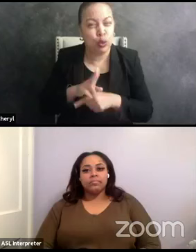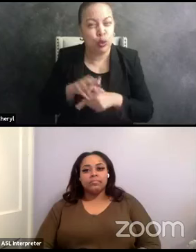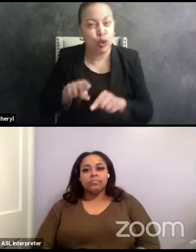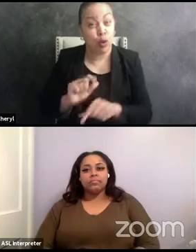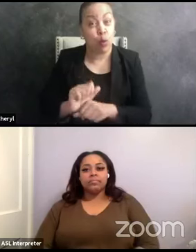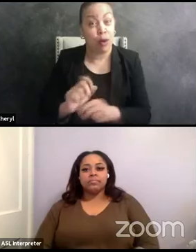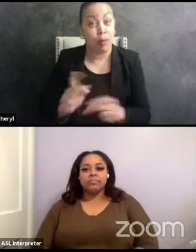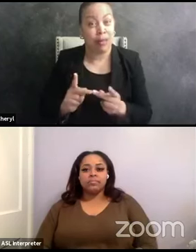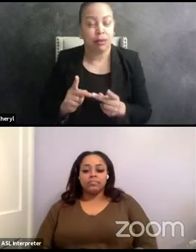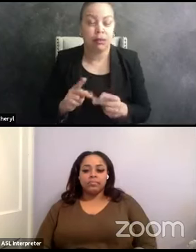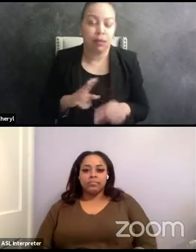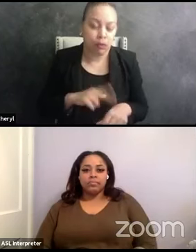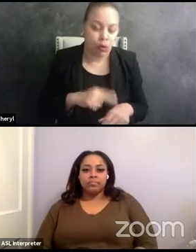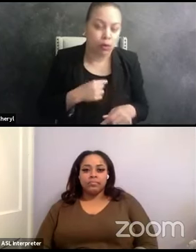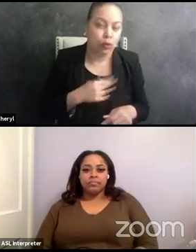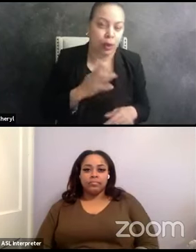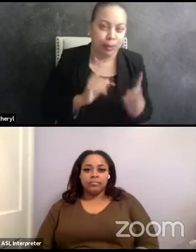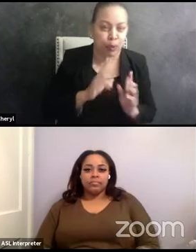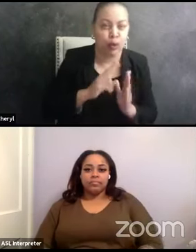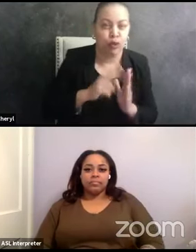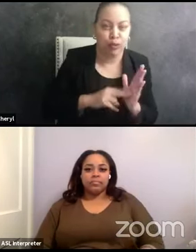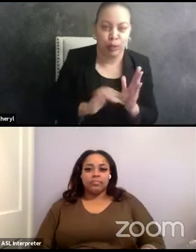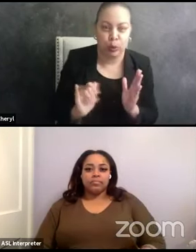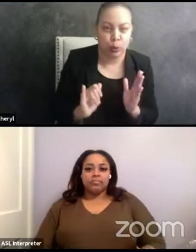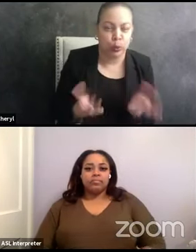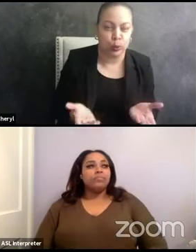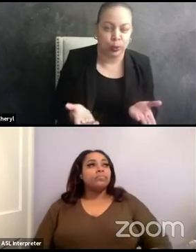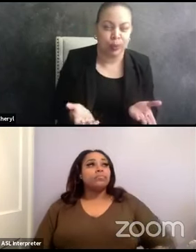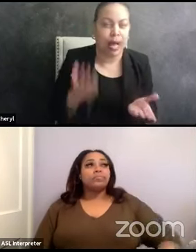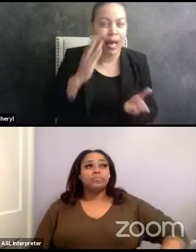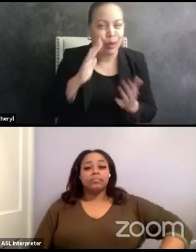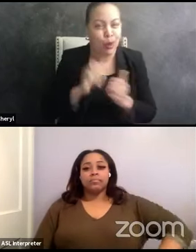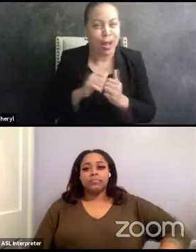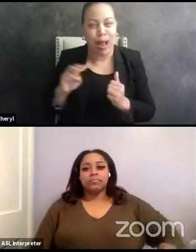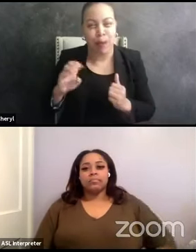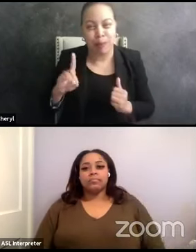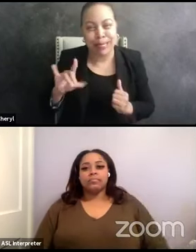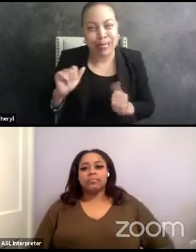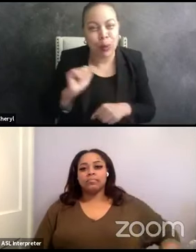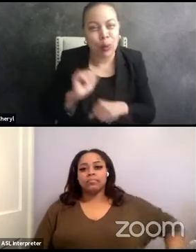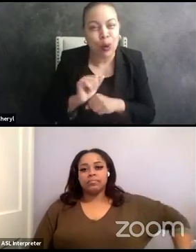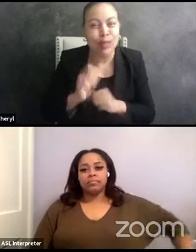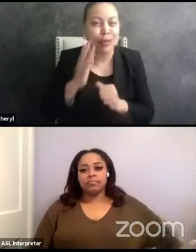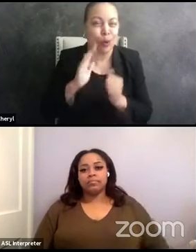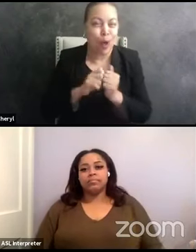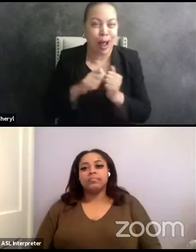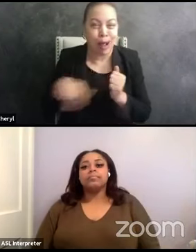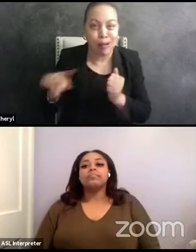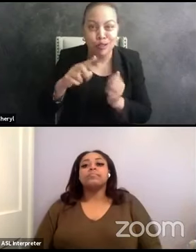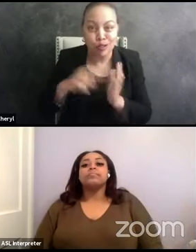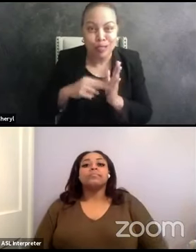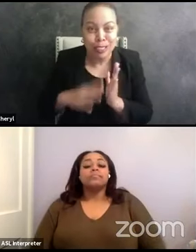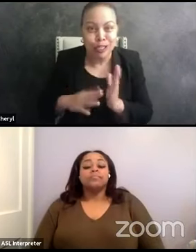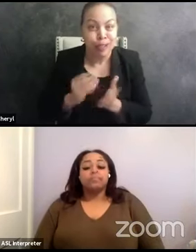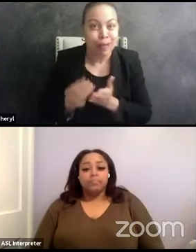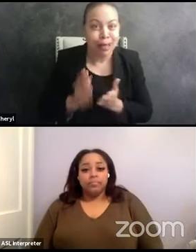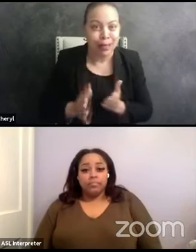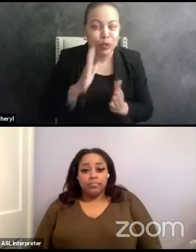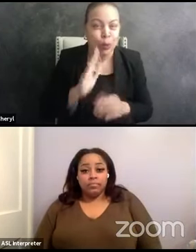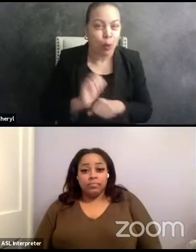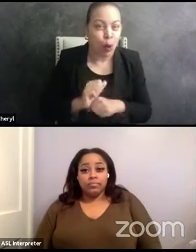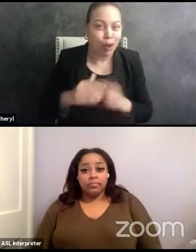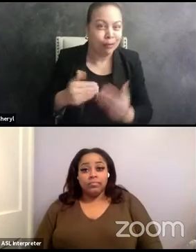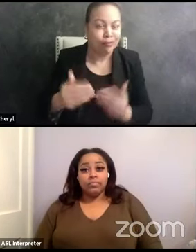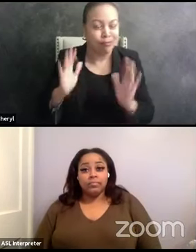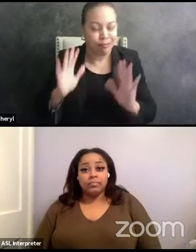course, I knew white people would read the book, right? I know the way that media works. I know the way that my audience works. But like when I'm writing and you have a person you're